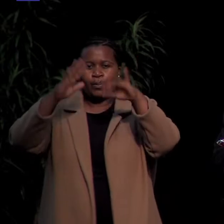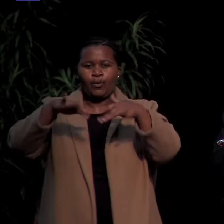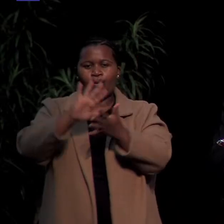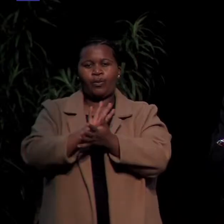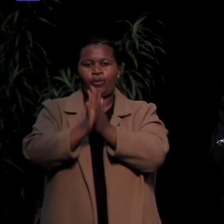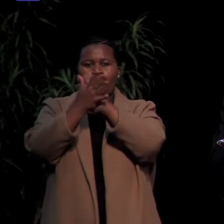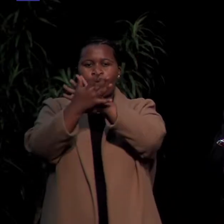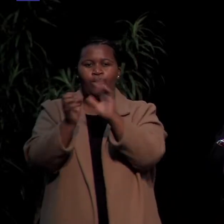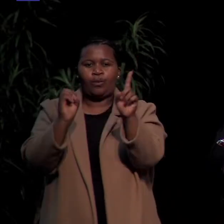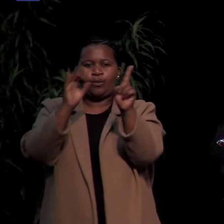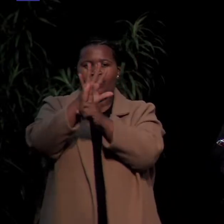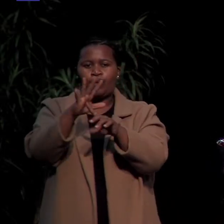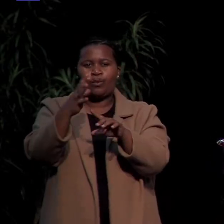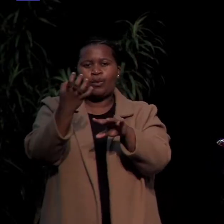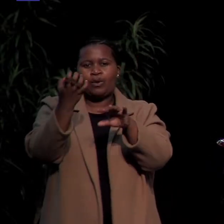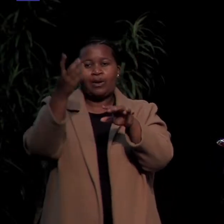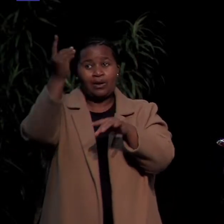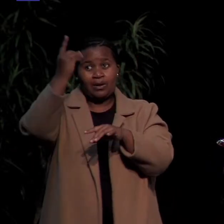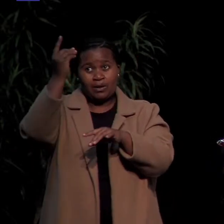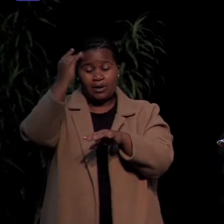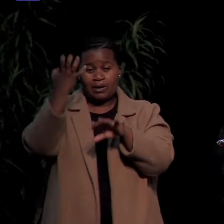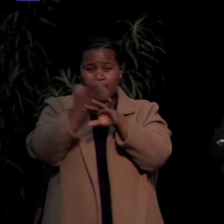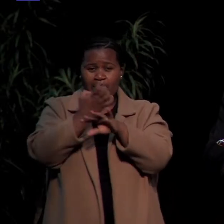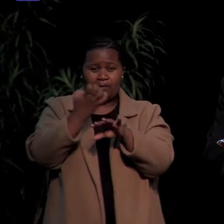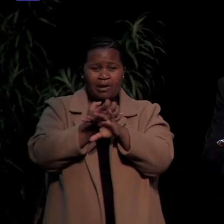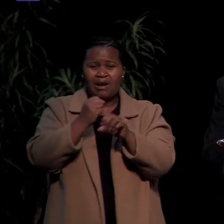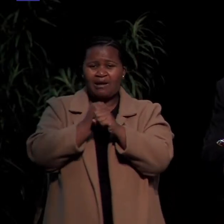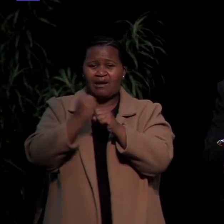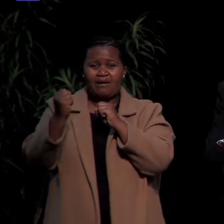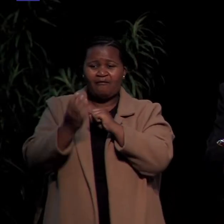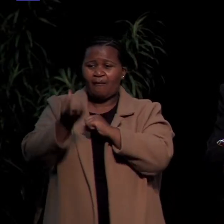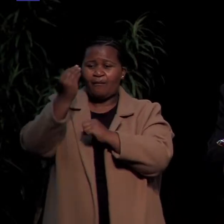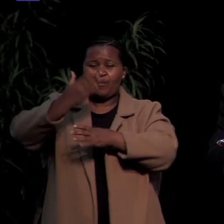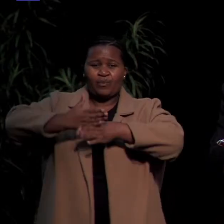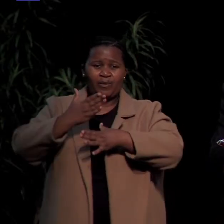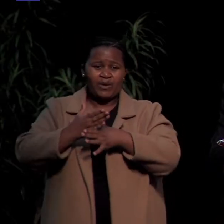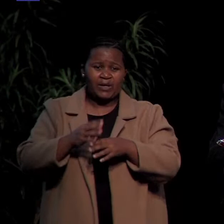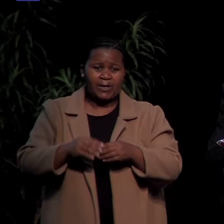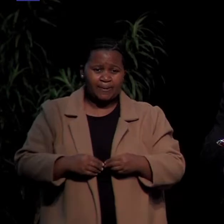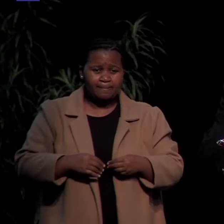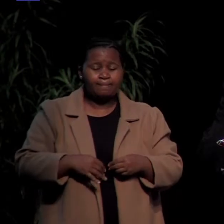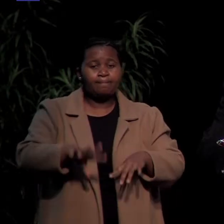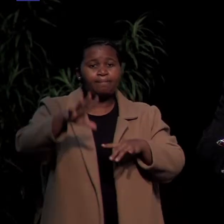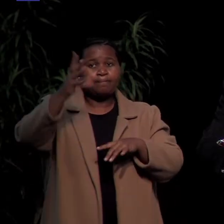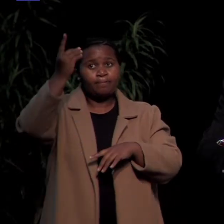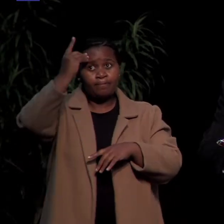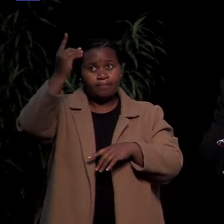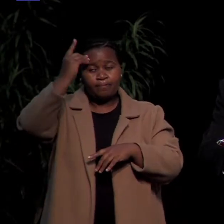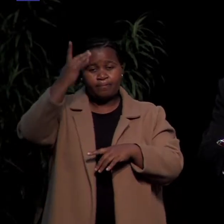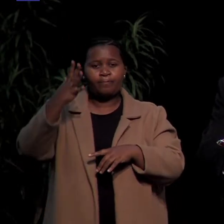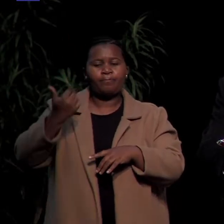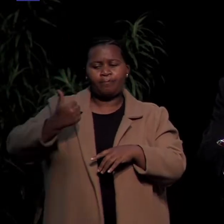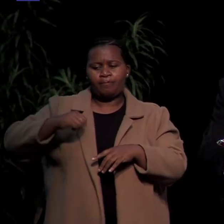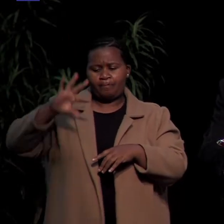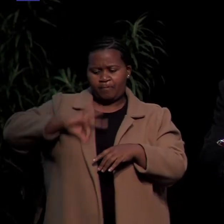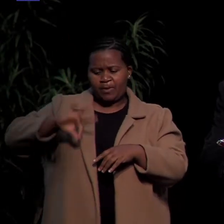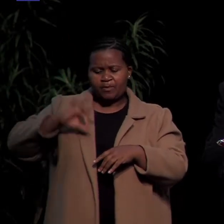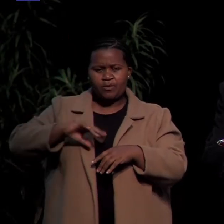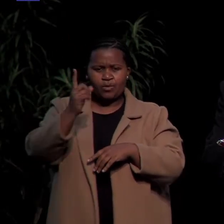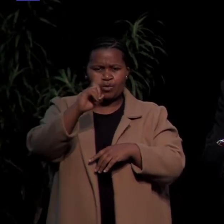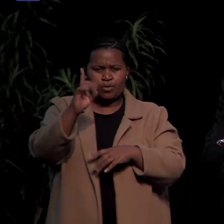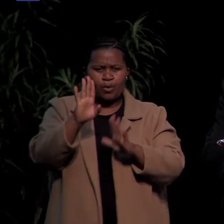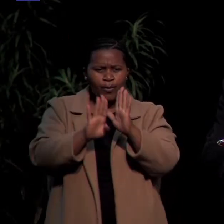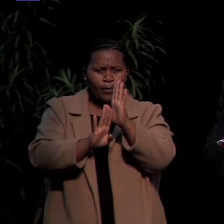impacted on the eThekwini economy, would have not secured any form of employment. The municipality benefited from, amongst